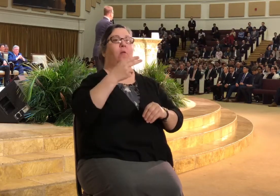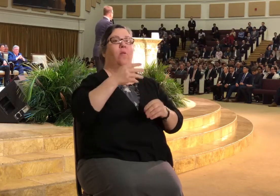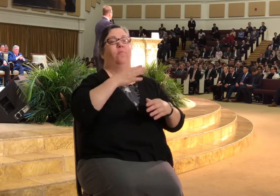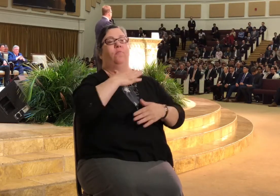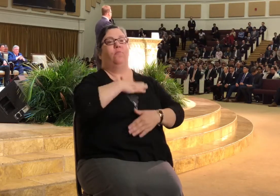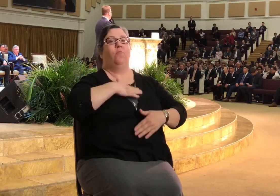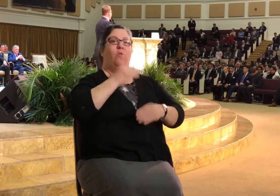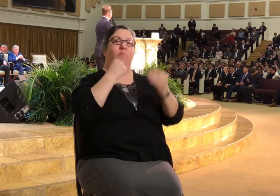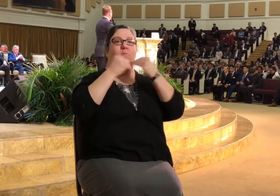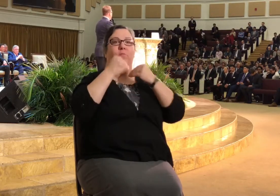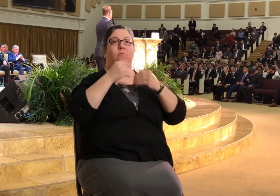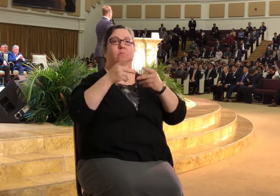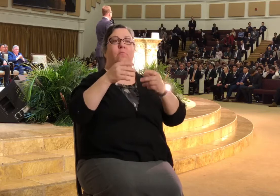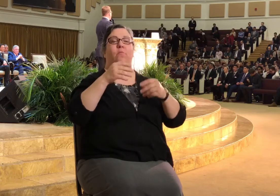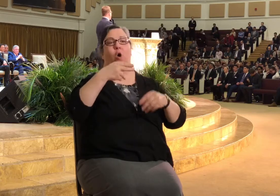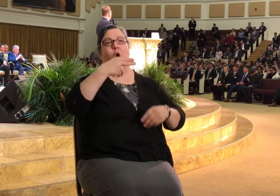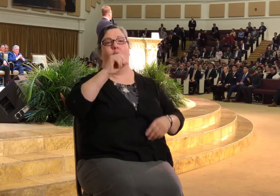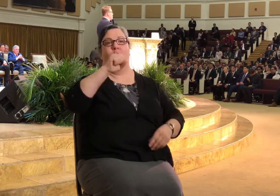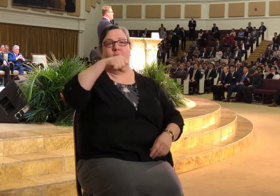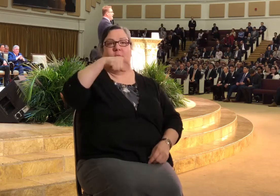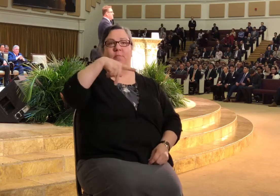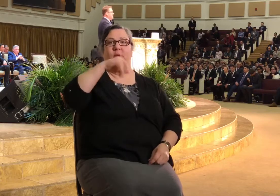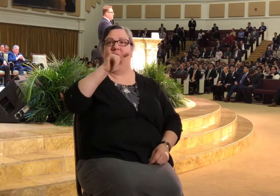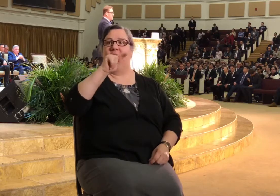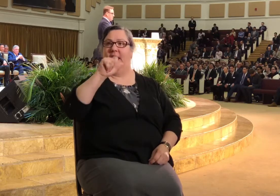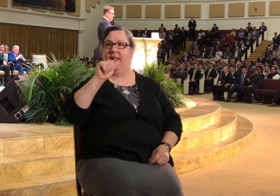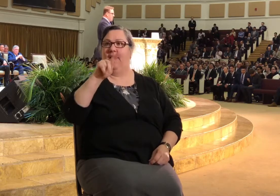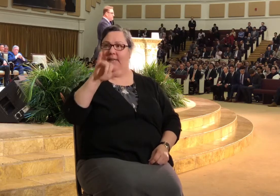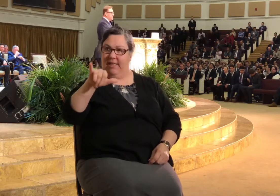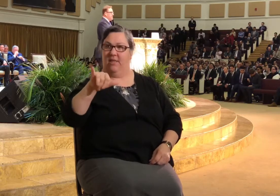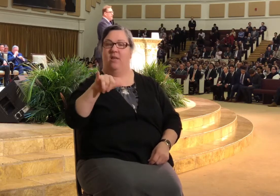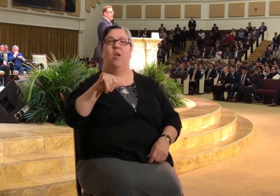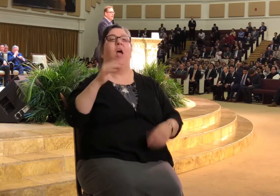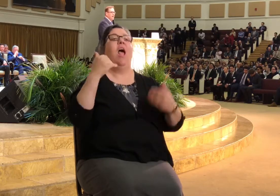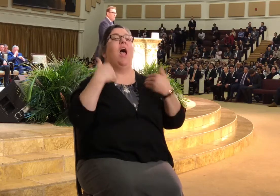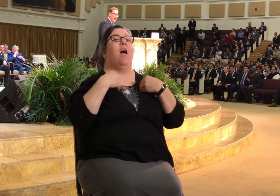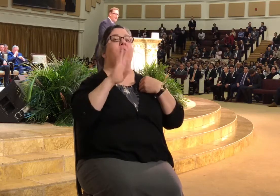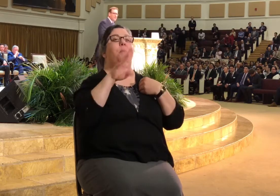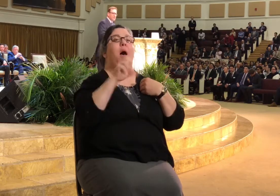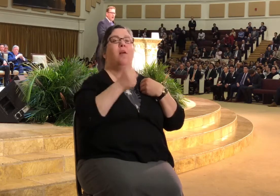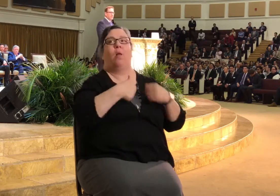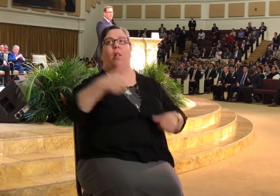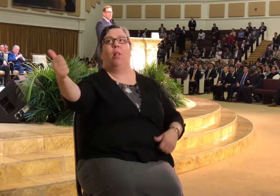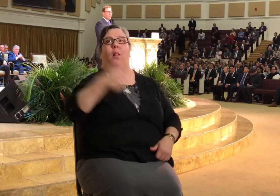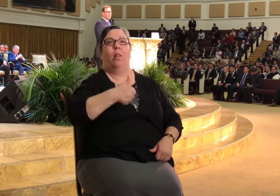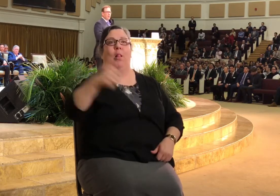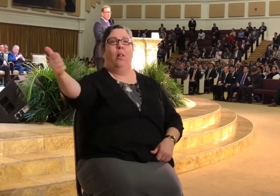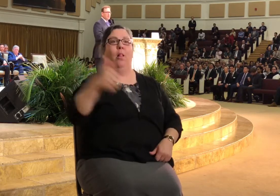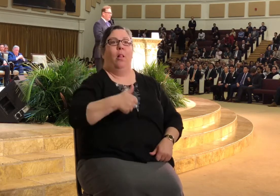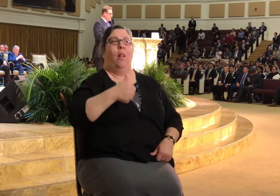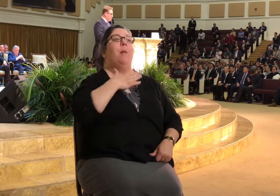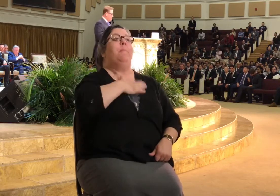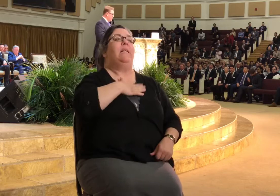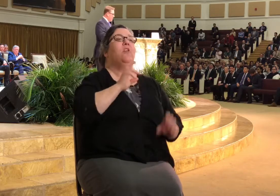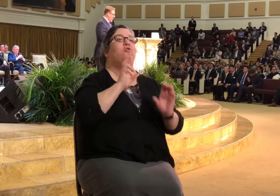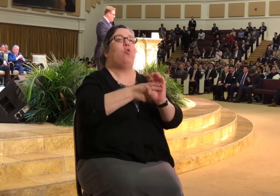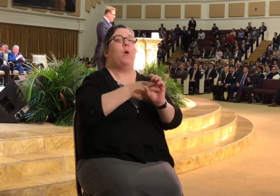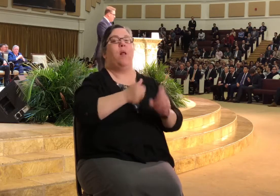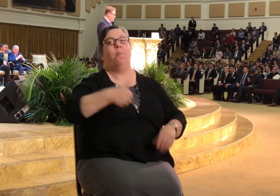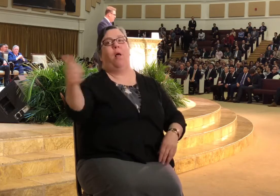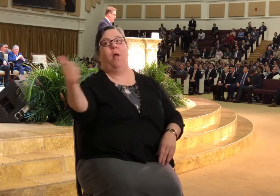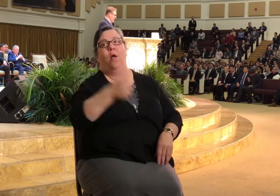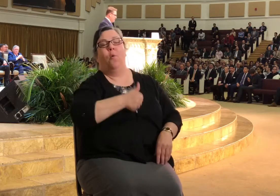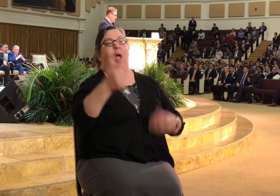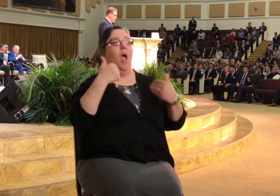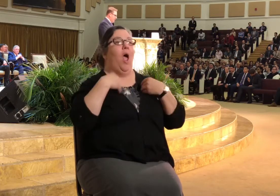suite for ministry, and then the shuttle will be going back and forth. Please ride the shuttle, come join us. There is a meal provided